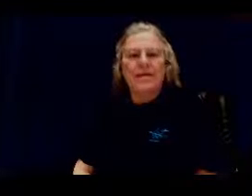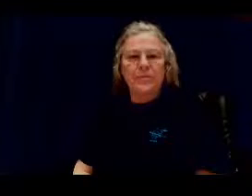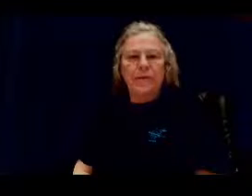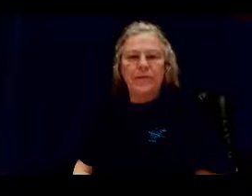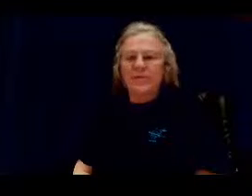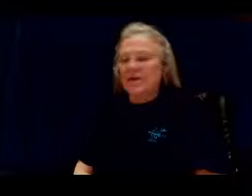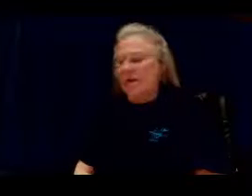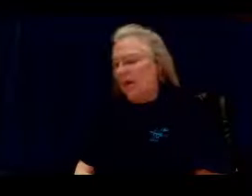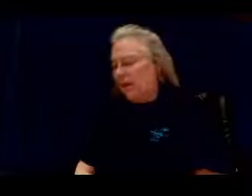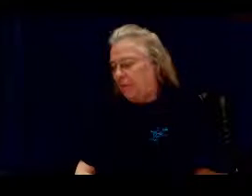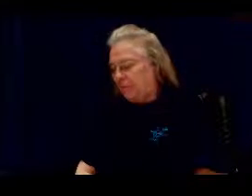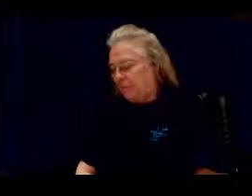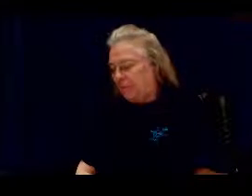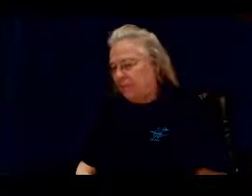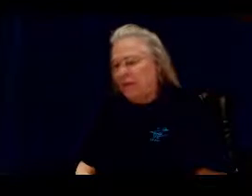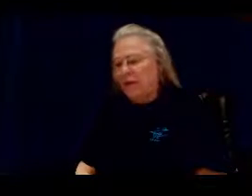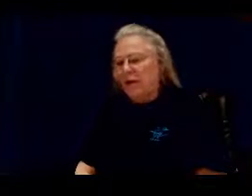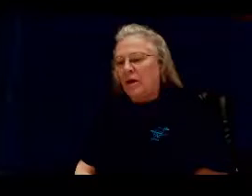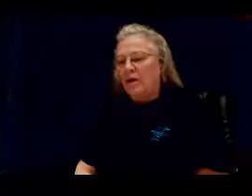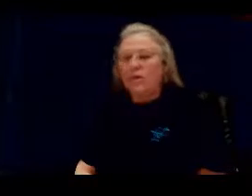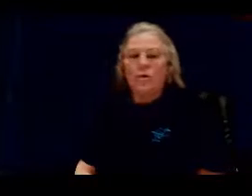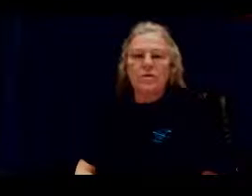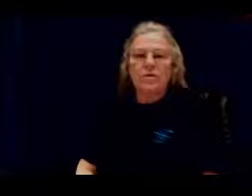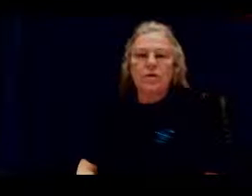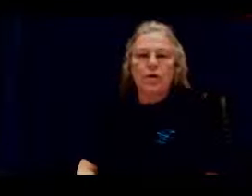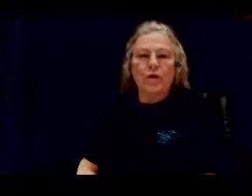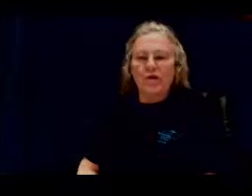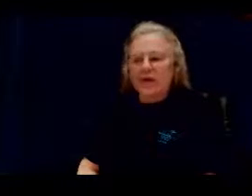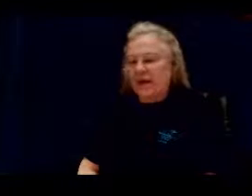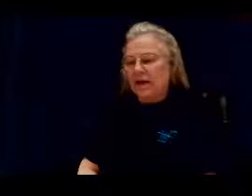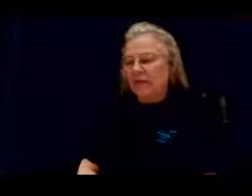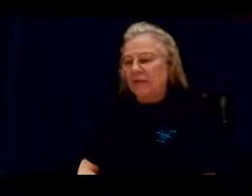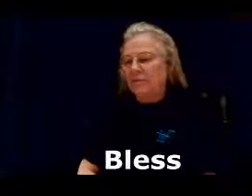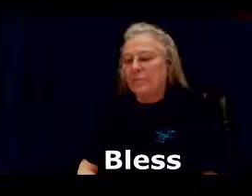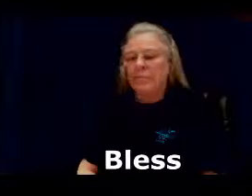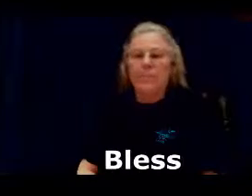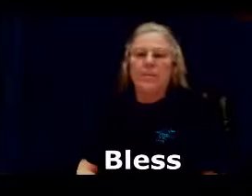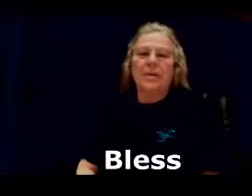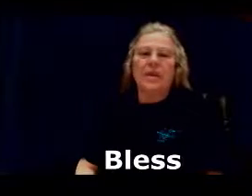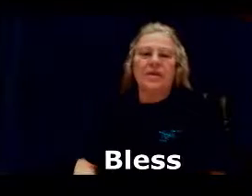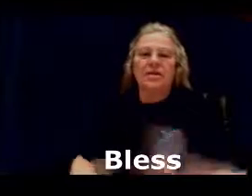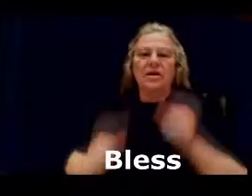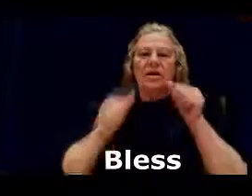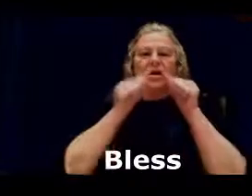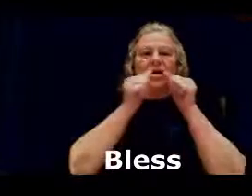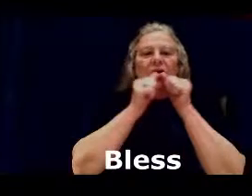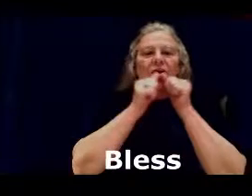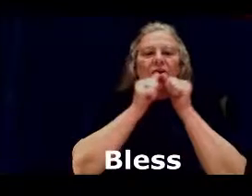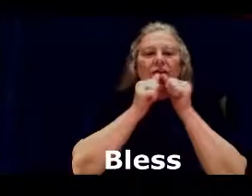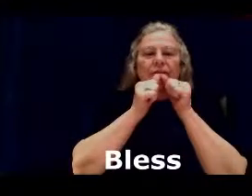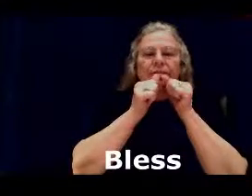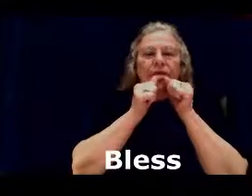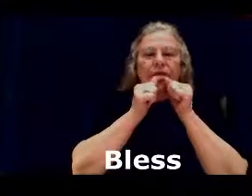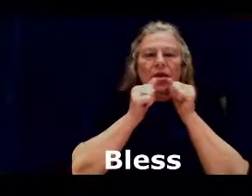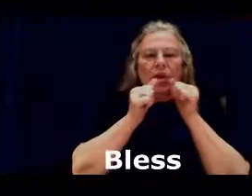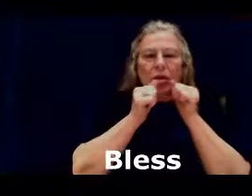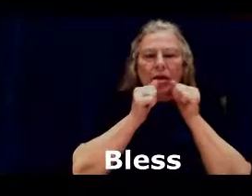Blessed be the tie. The words that you're going to need: bless. Thumbs on the lower